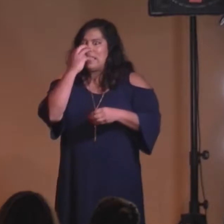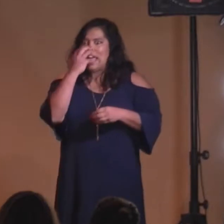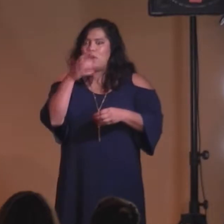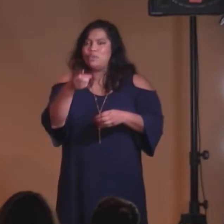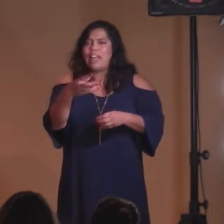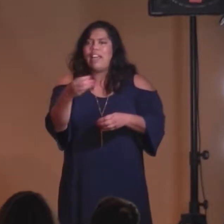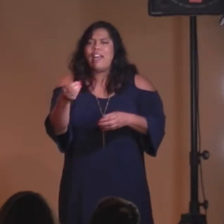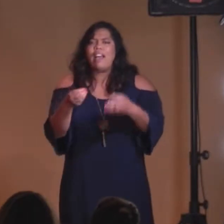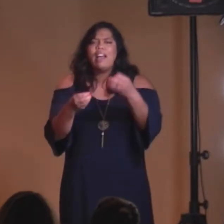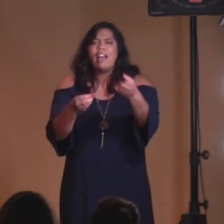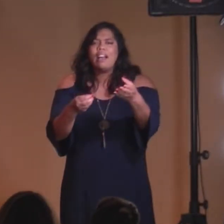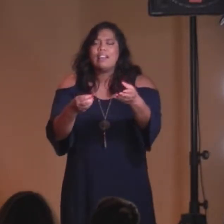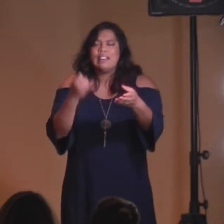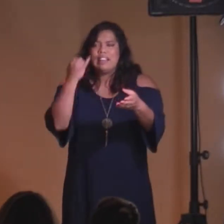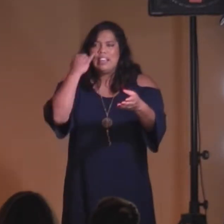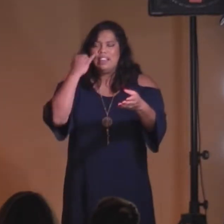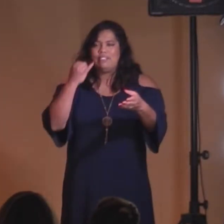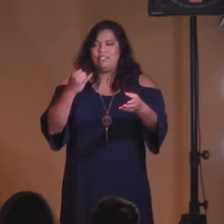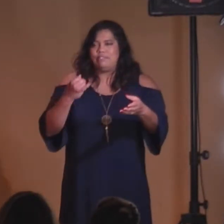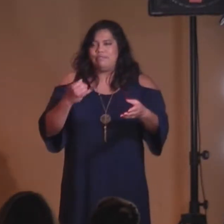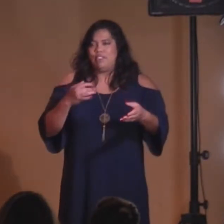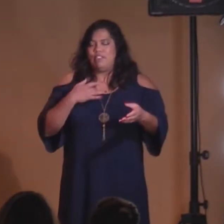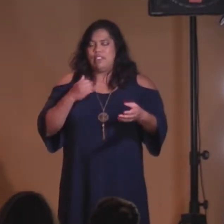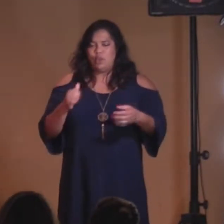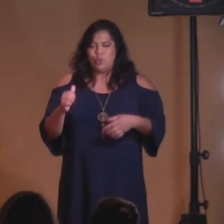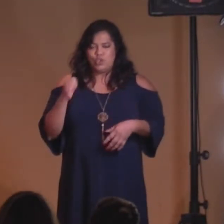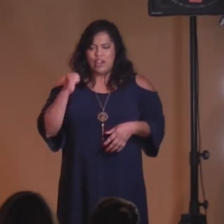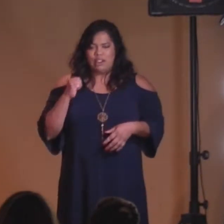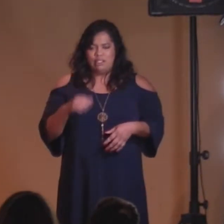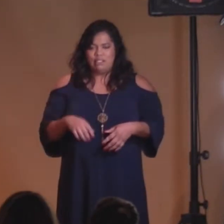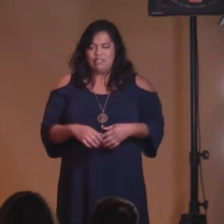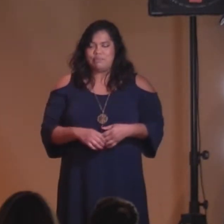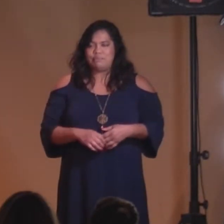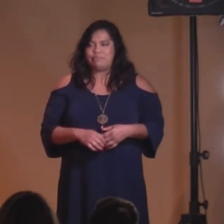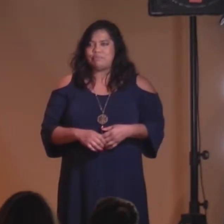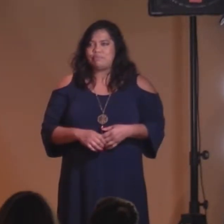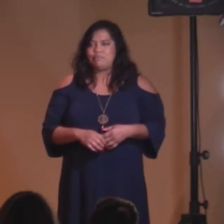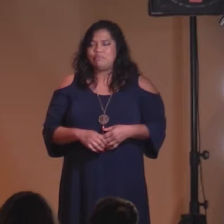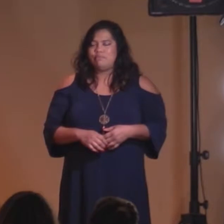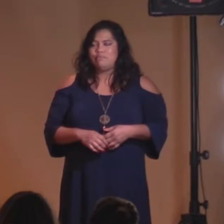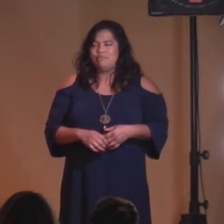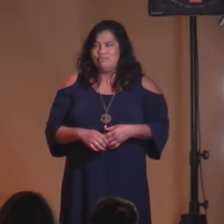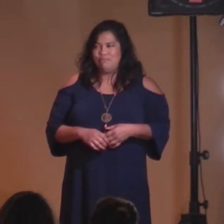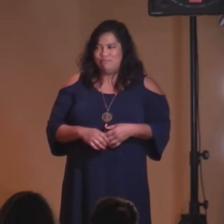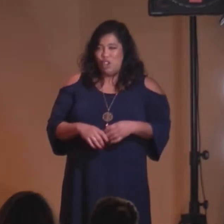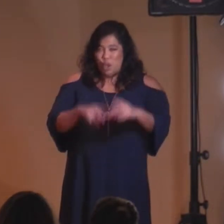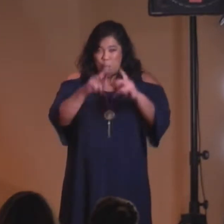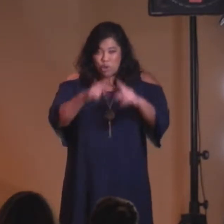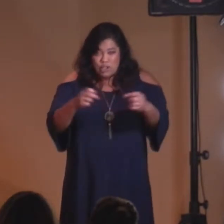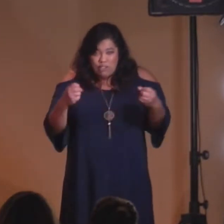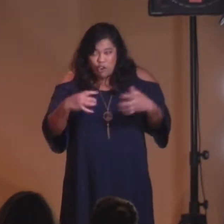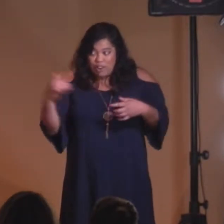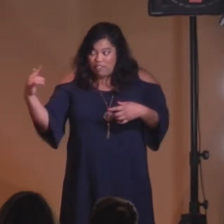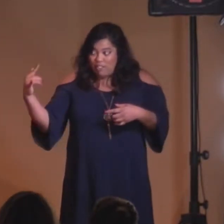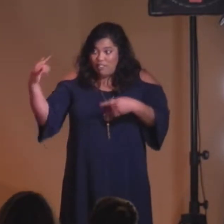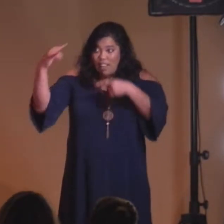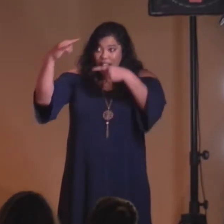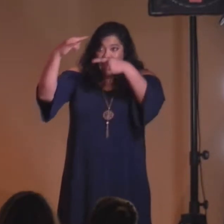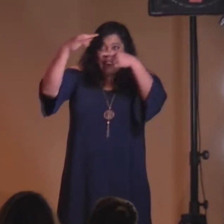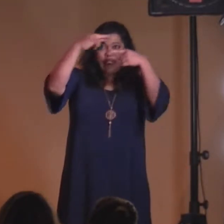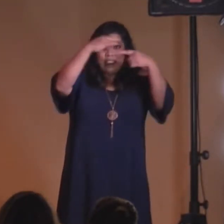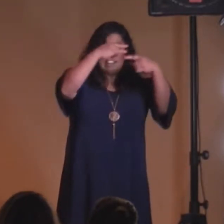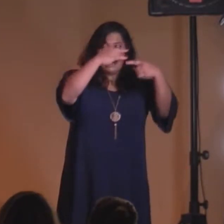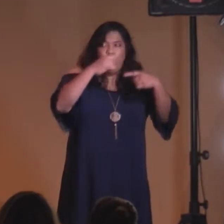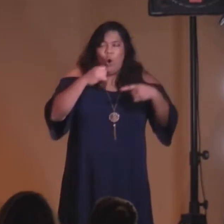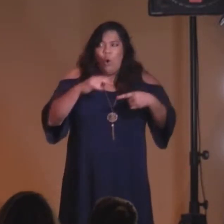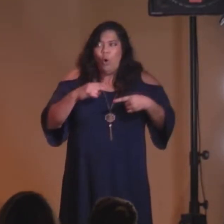Clowns and rejection. Rejection. Okay. Is it really flying that the person is afraid of?